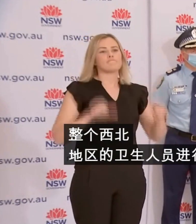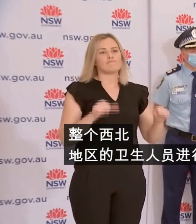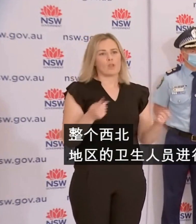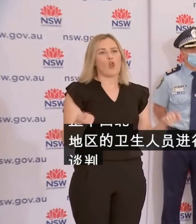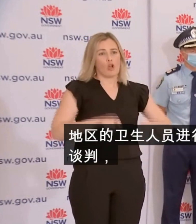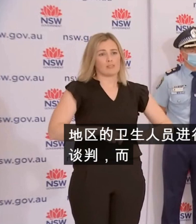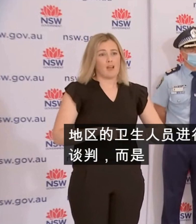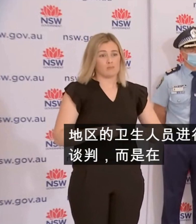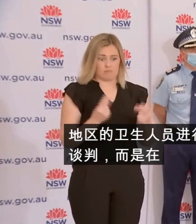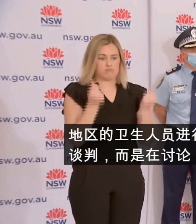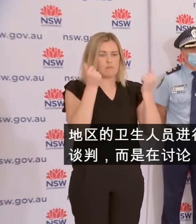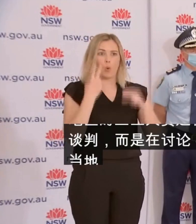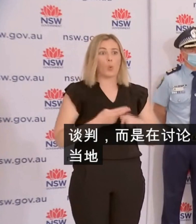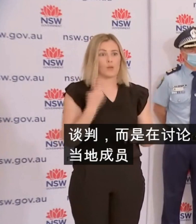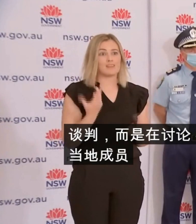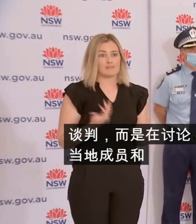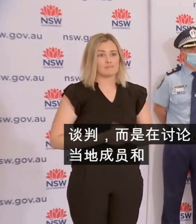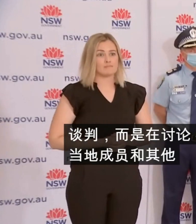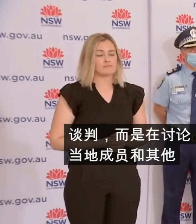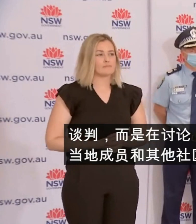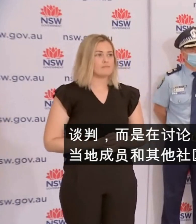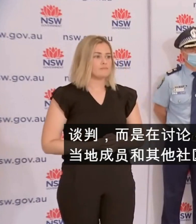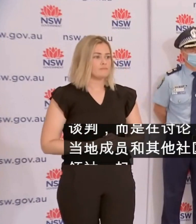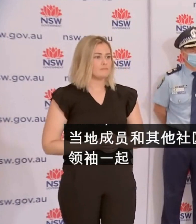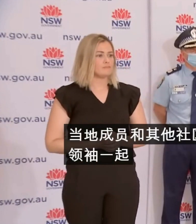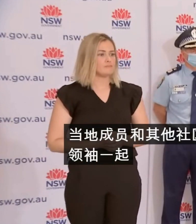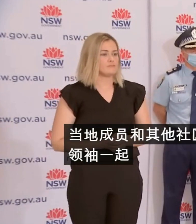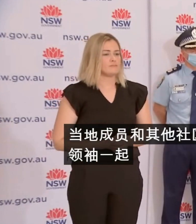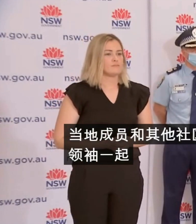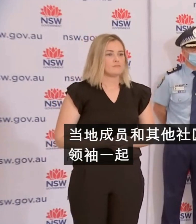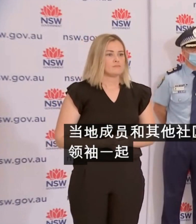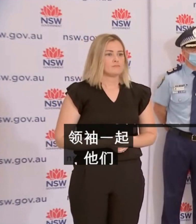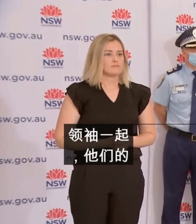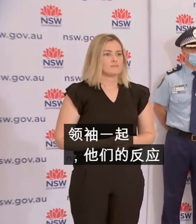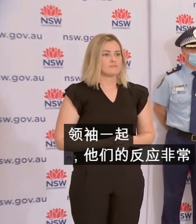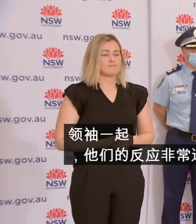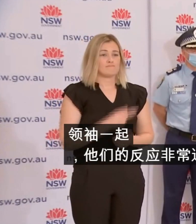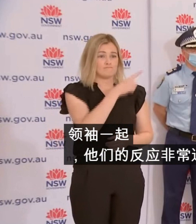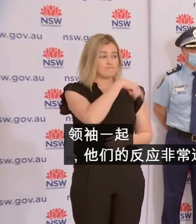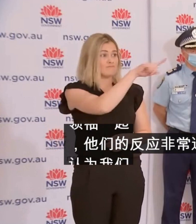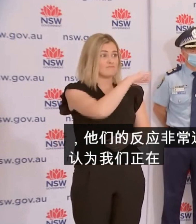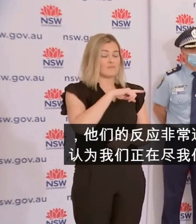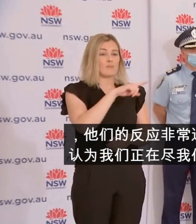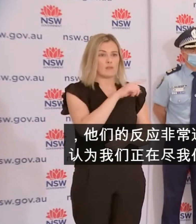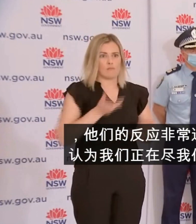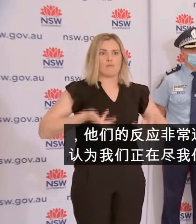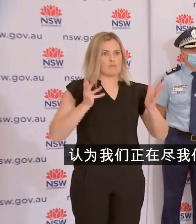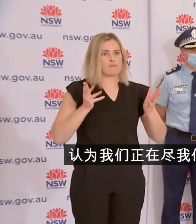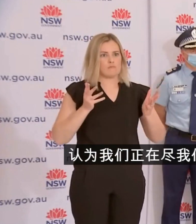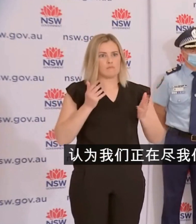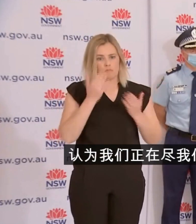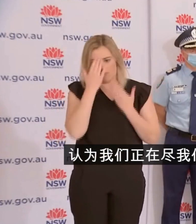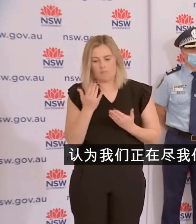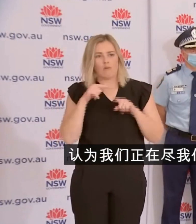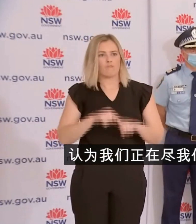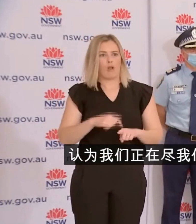were discussing with the local members and other community leaders, and they responded very quickly. So I think we're doing everything that we